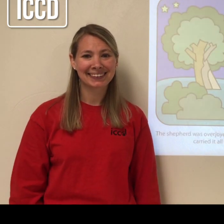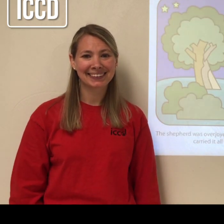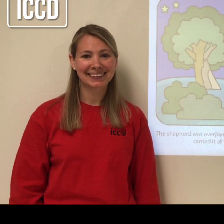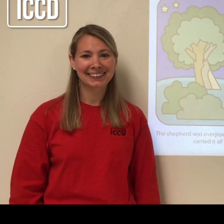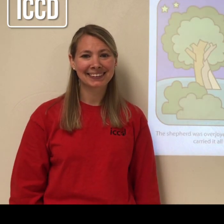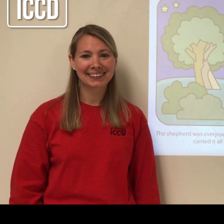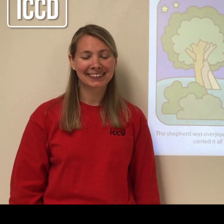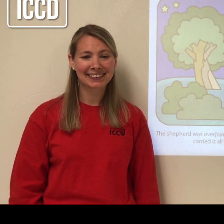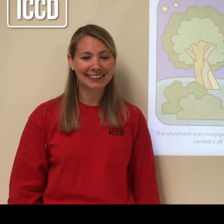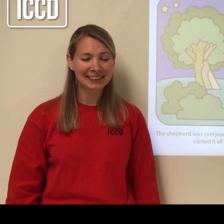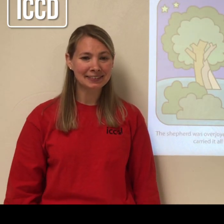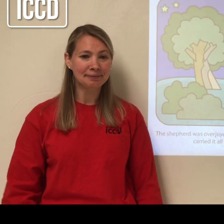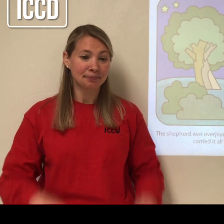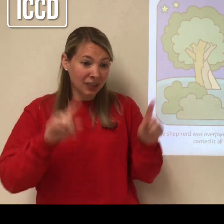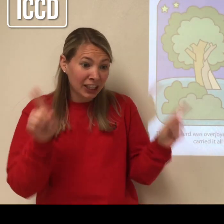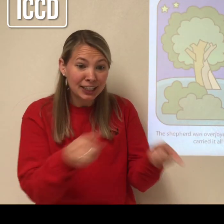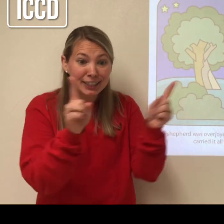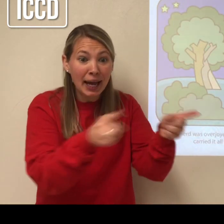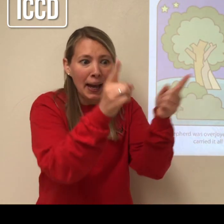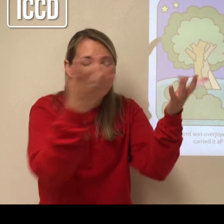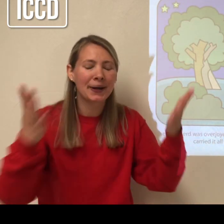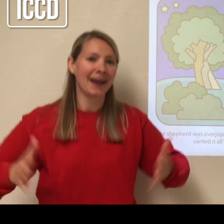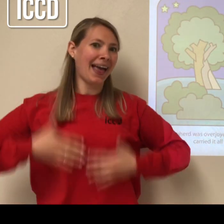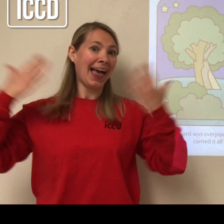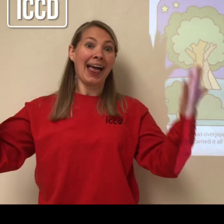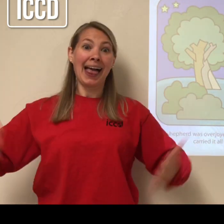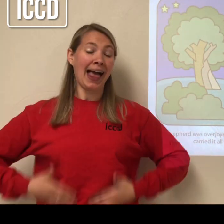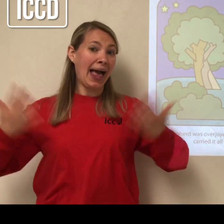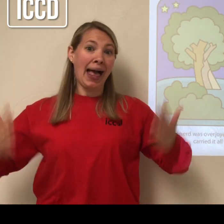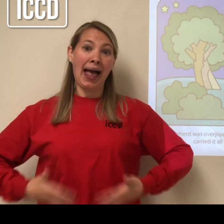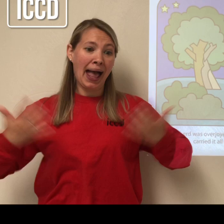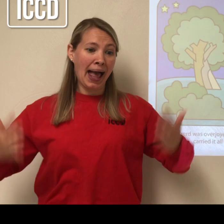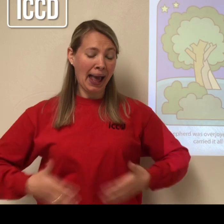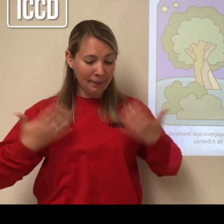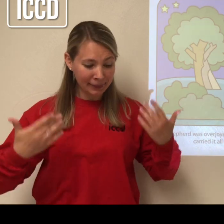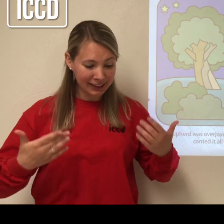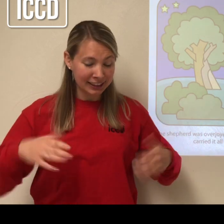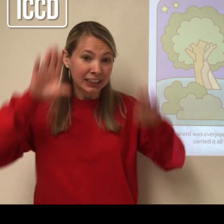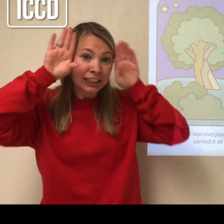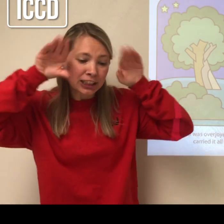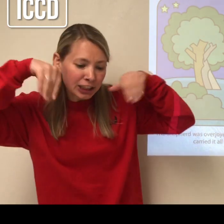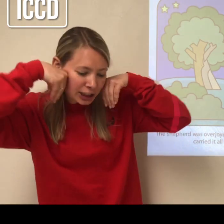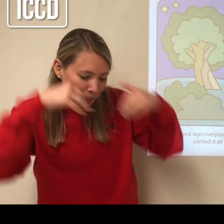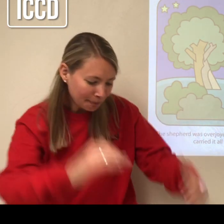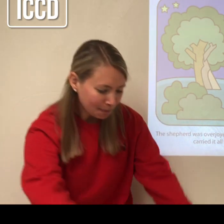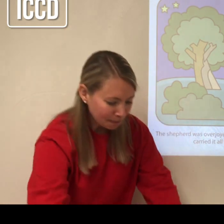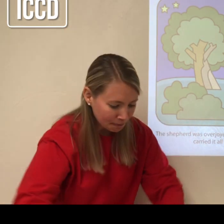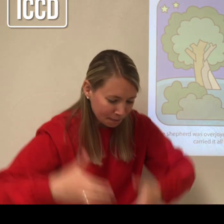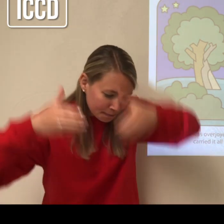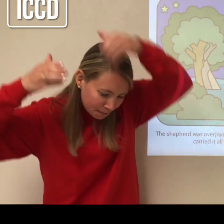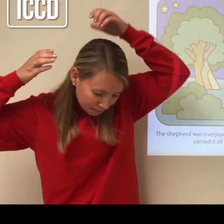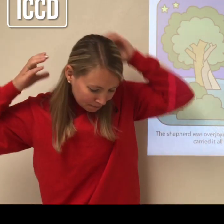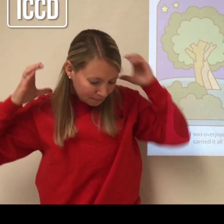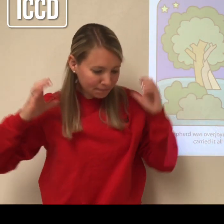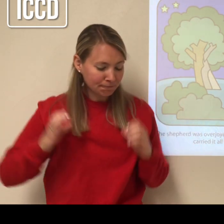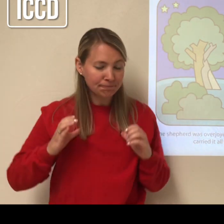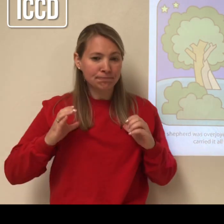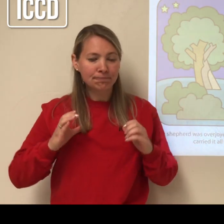The shepherd was overjoyed. He put the sheep on his shoulder and carried it all the way